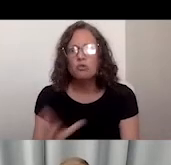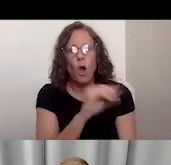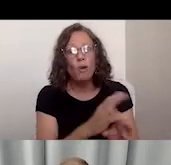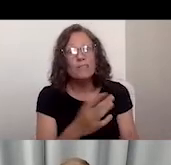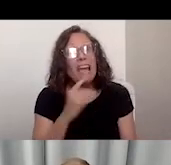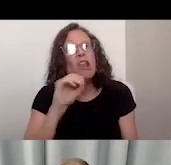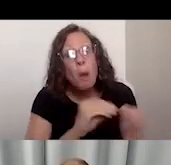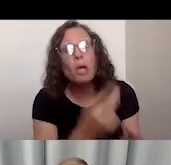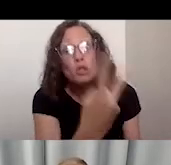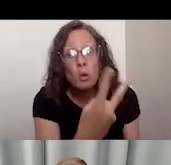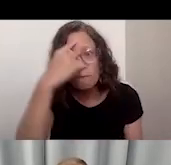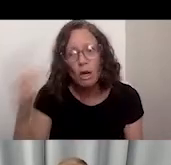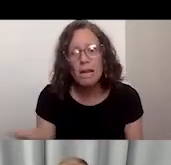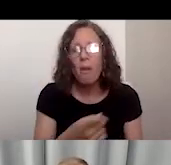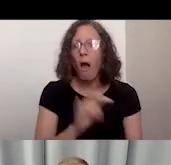it's just a burger with fries,